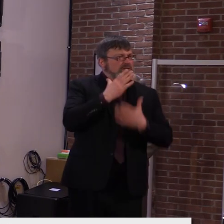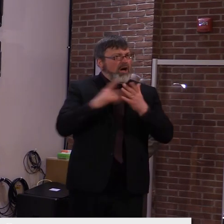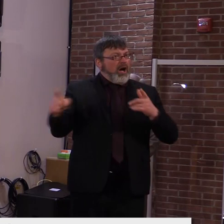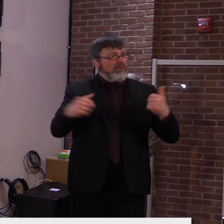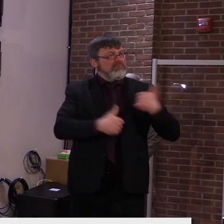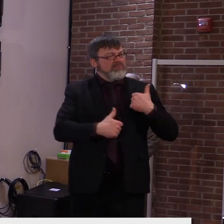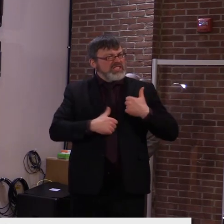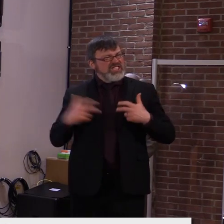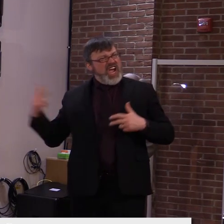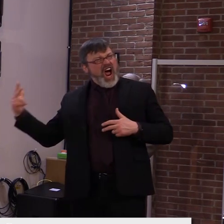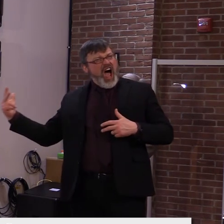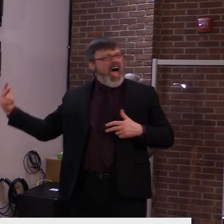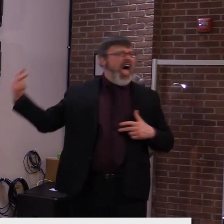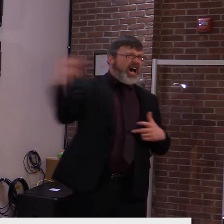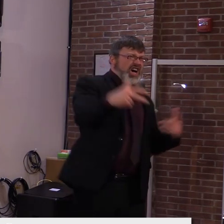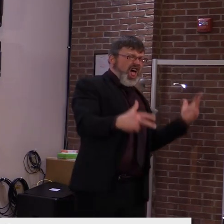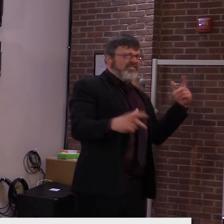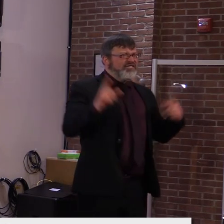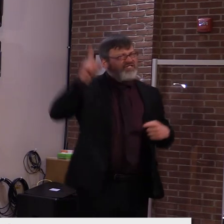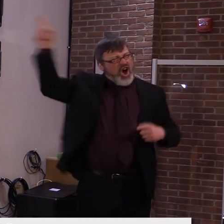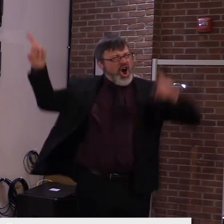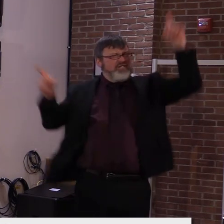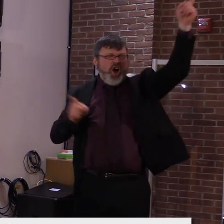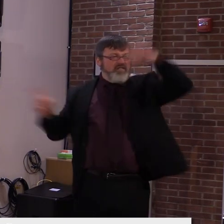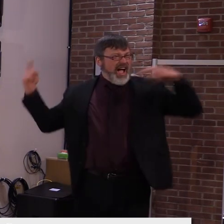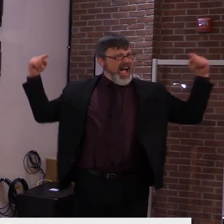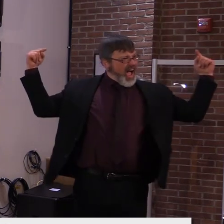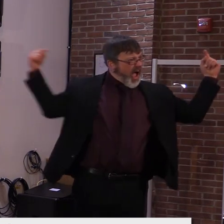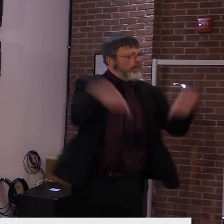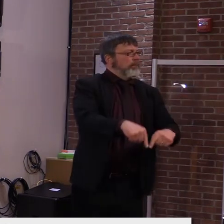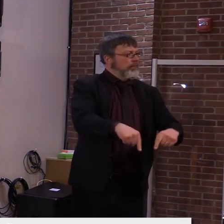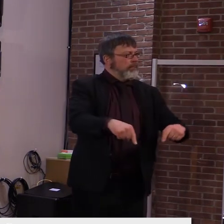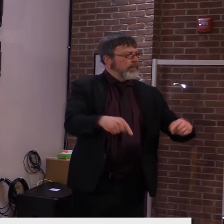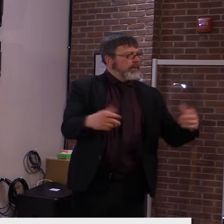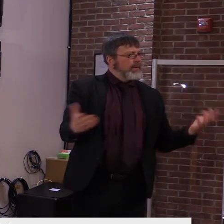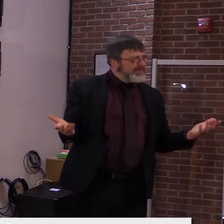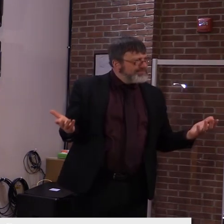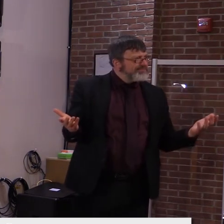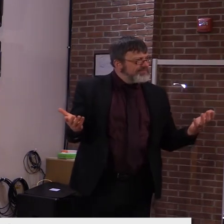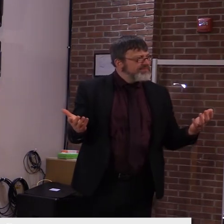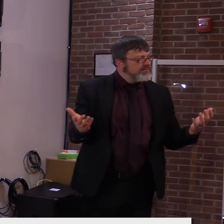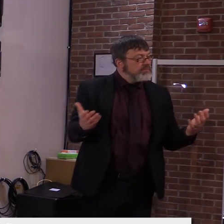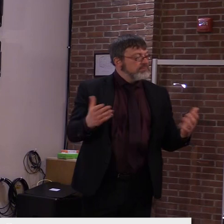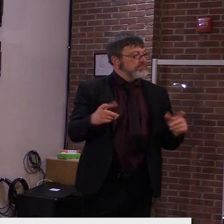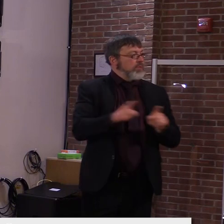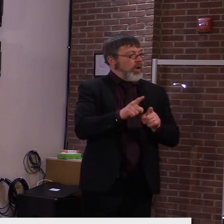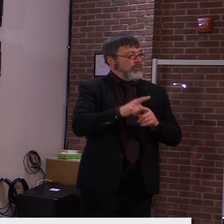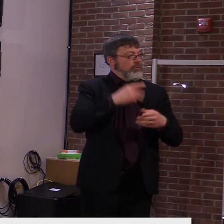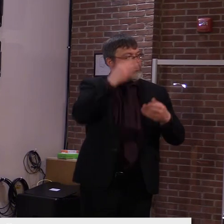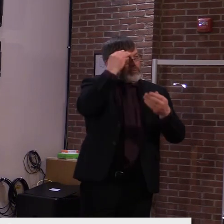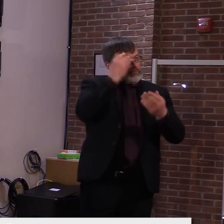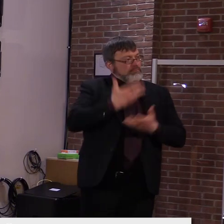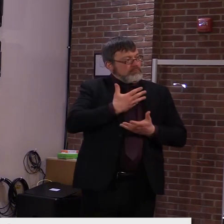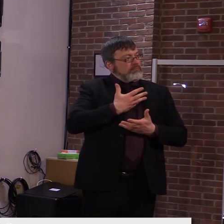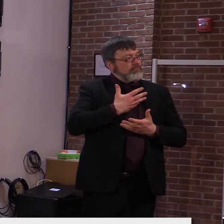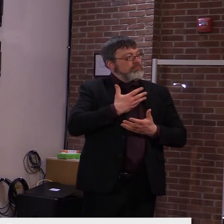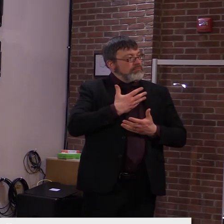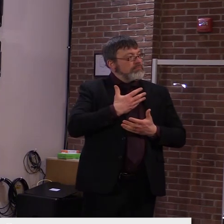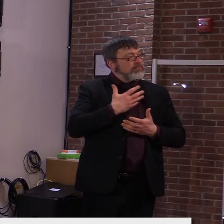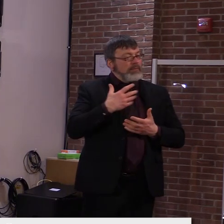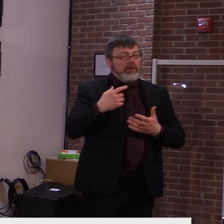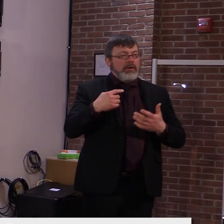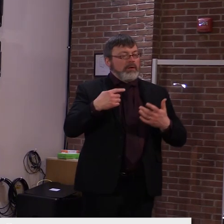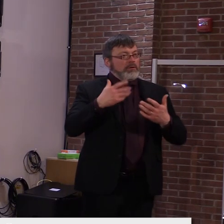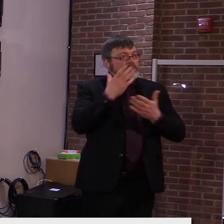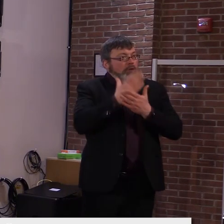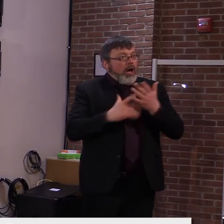drove down from Franklin County, picked up a vet in Milton, and was in line long before the 9 o'clock start. Yet by 9:15, the